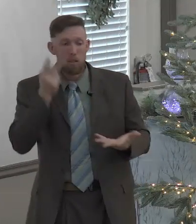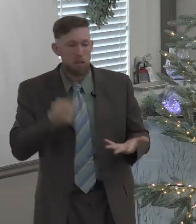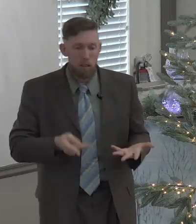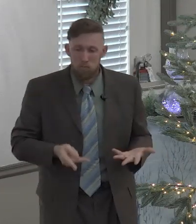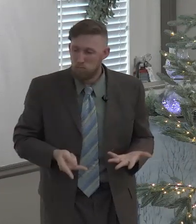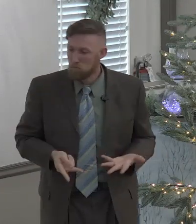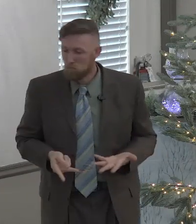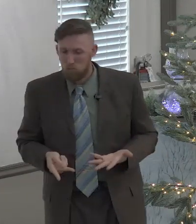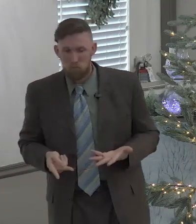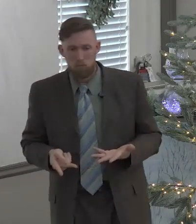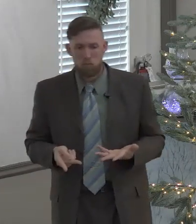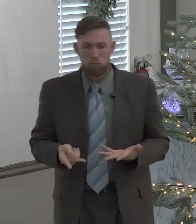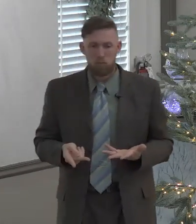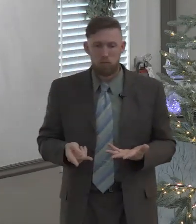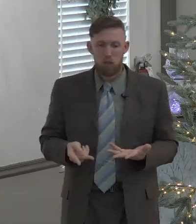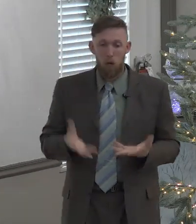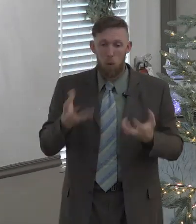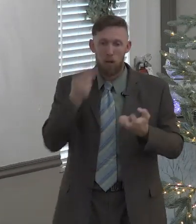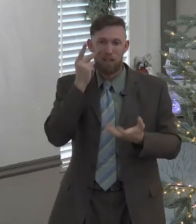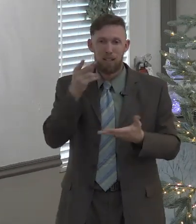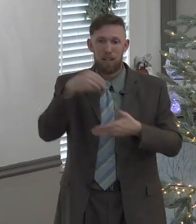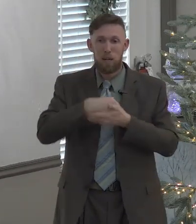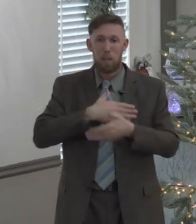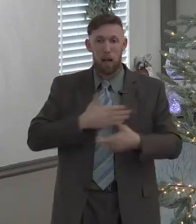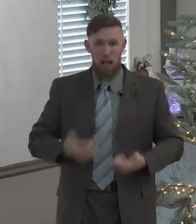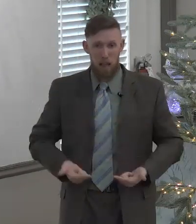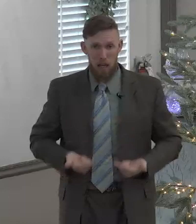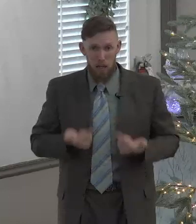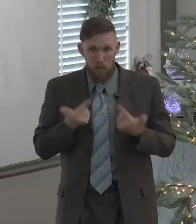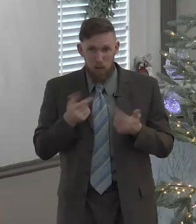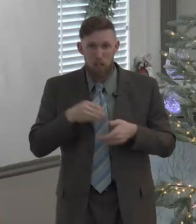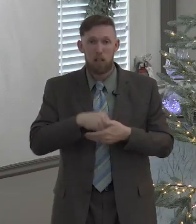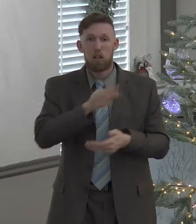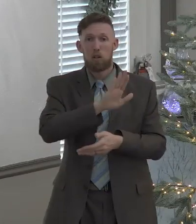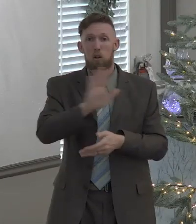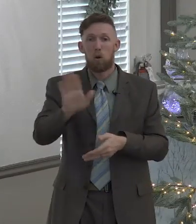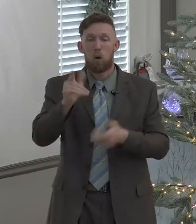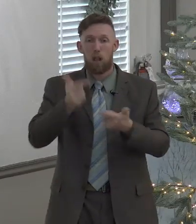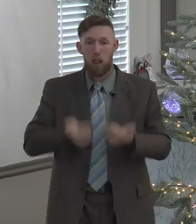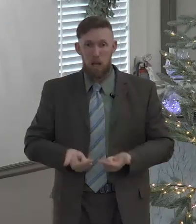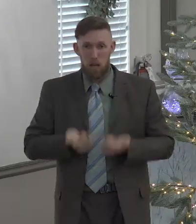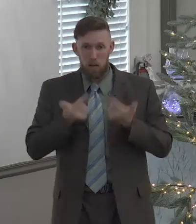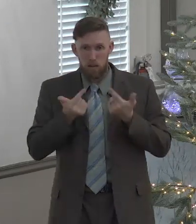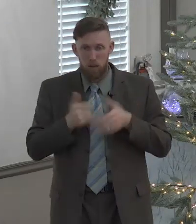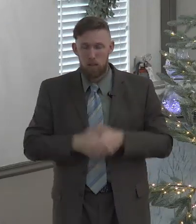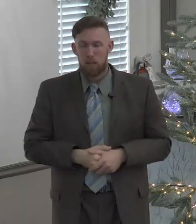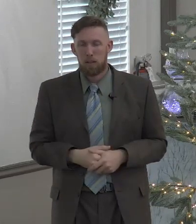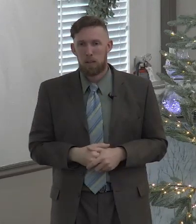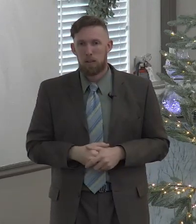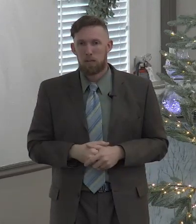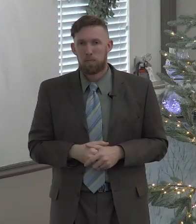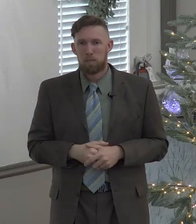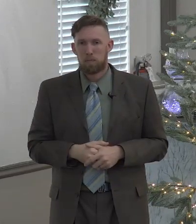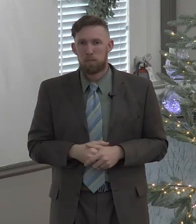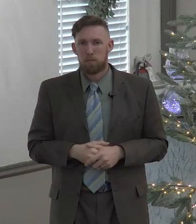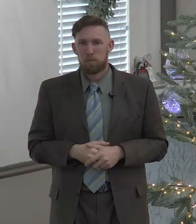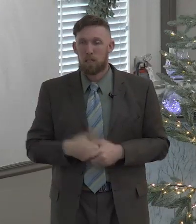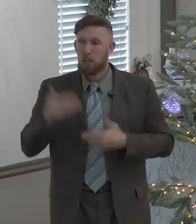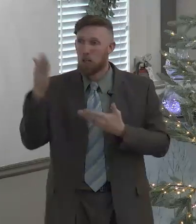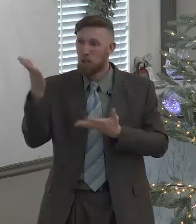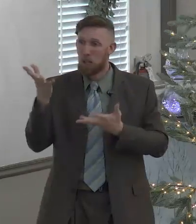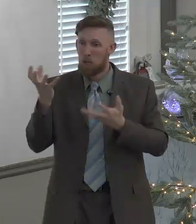And this is the faith the Lord is looking for. He's looking for it in Gary's life. He's looking for it in your life.